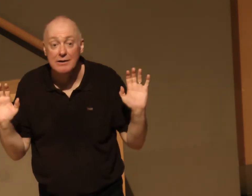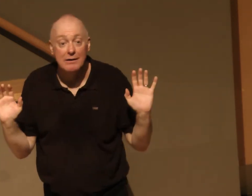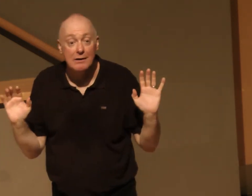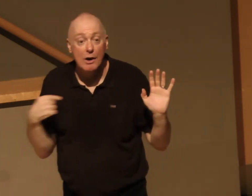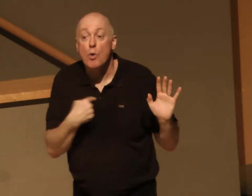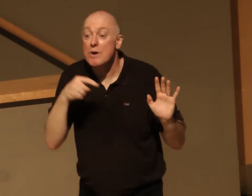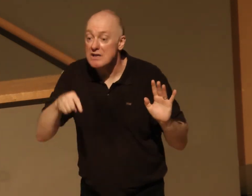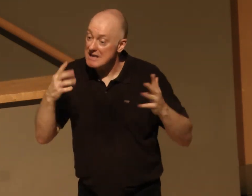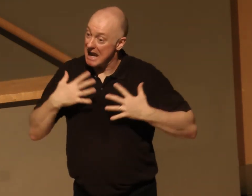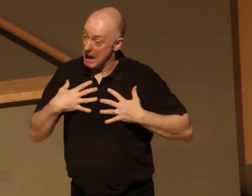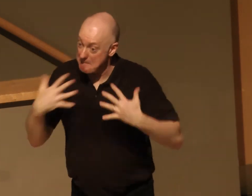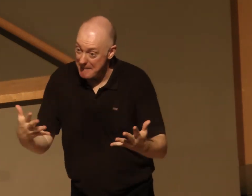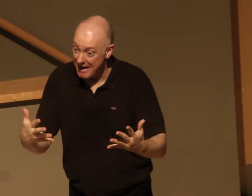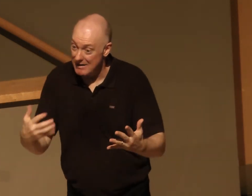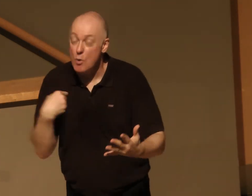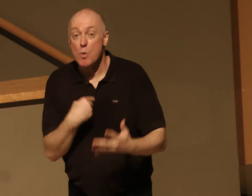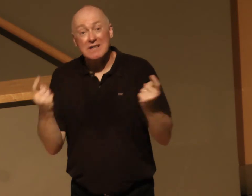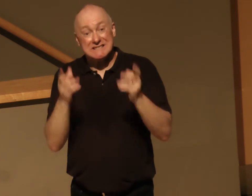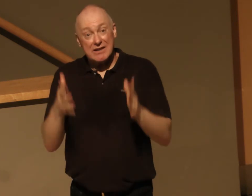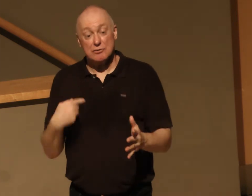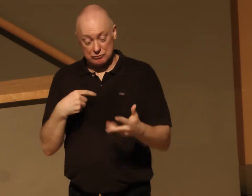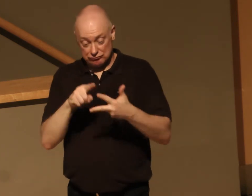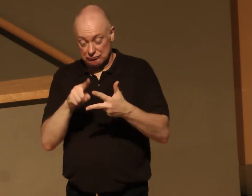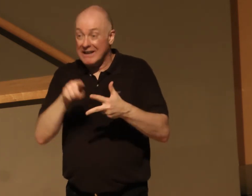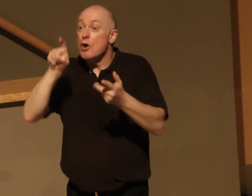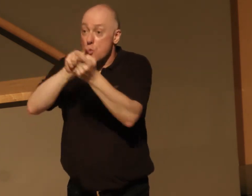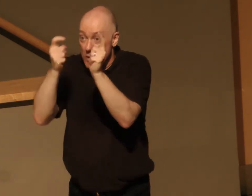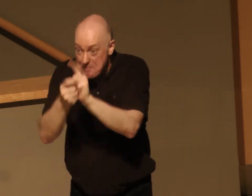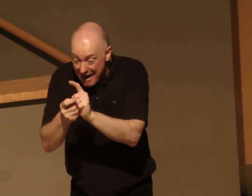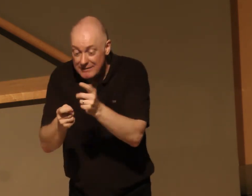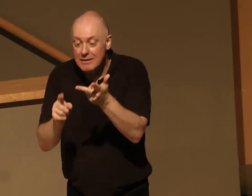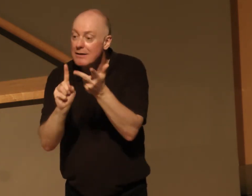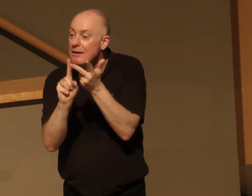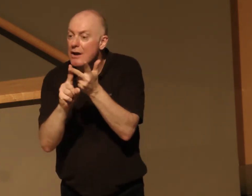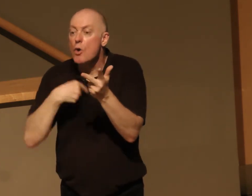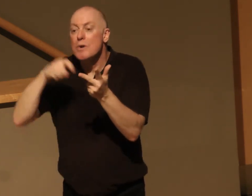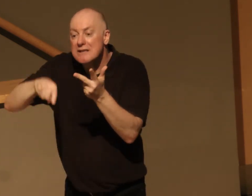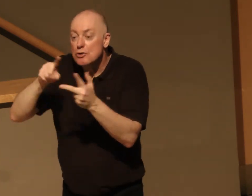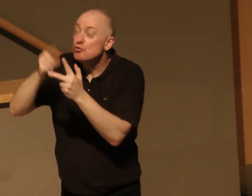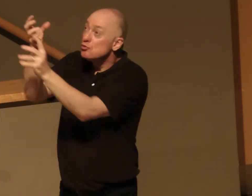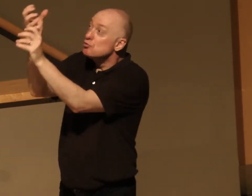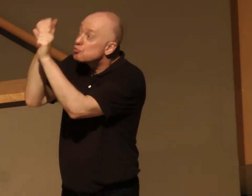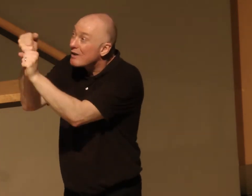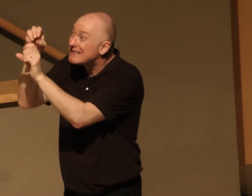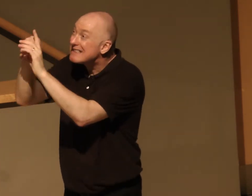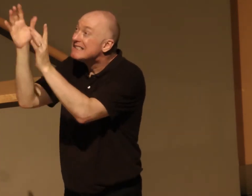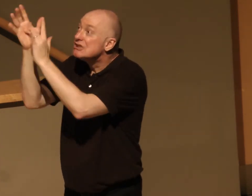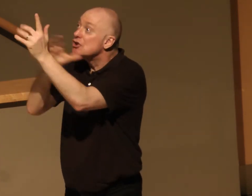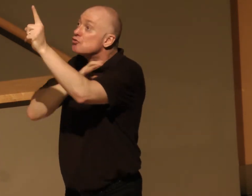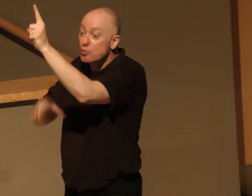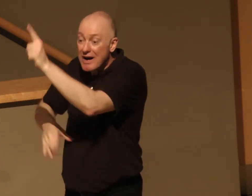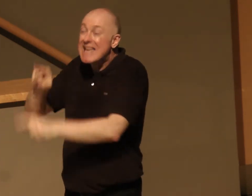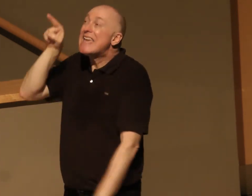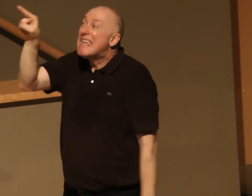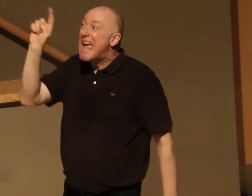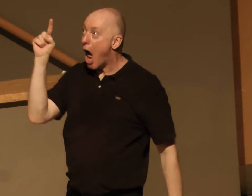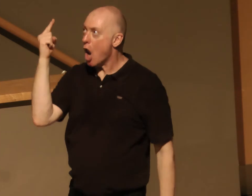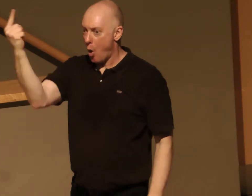we need to admit that we're sinners we need to repent and turn from our sin and we need to trust in Jesus Christ he alone is the way